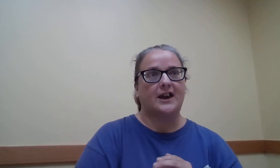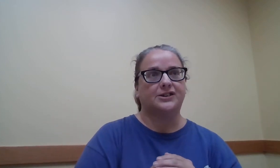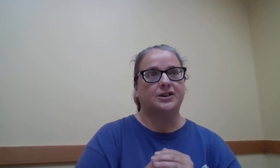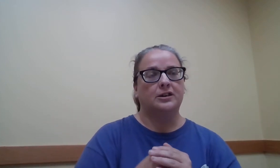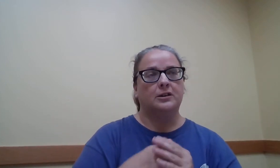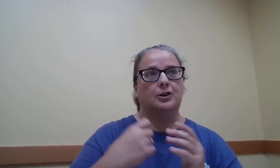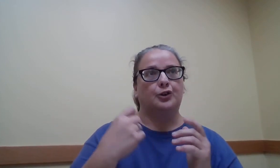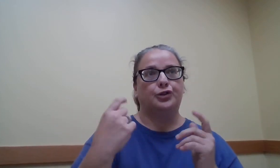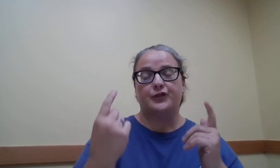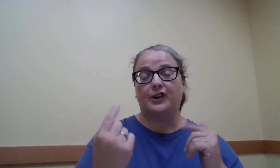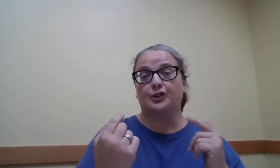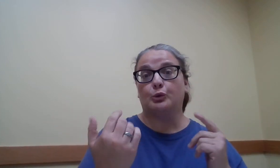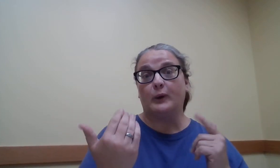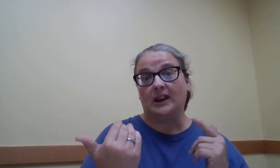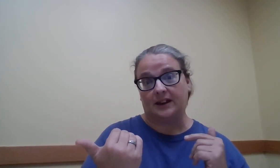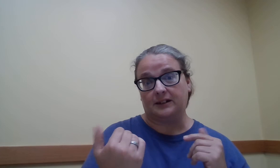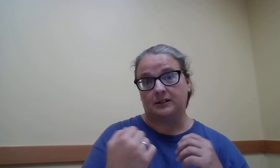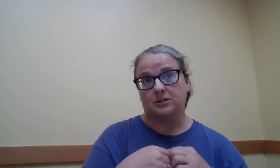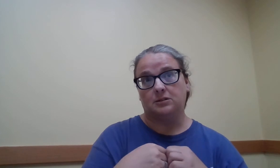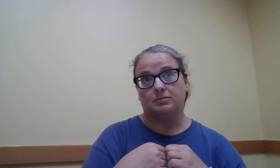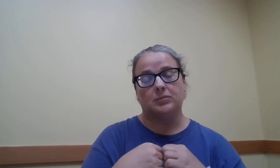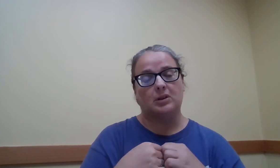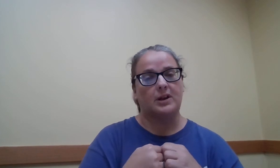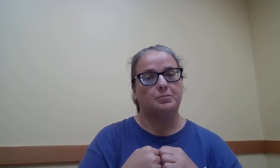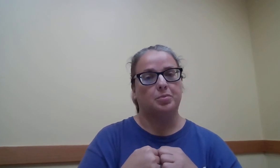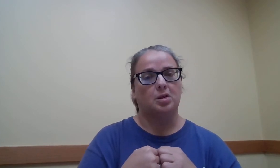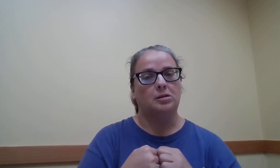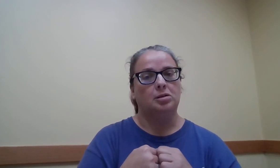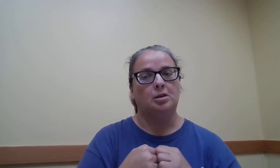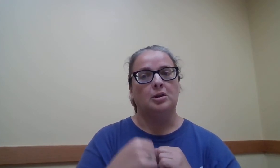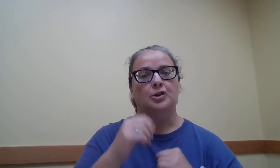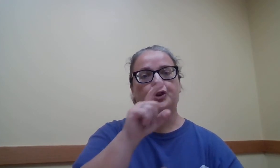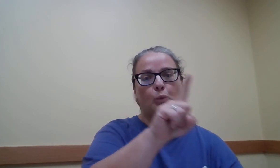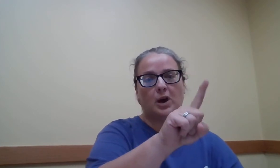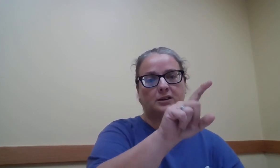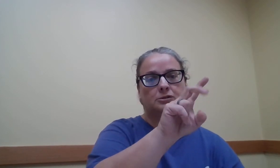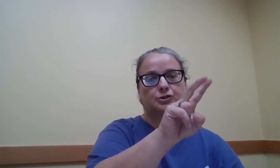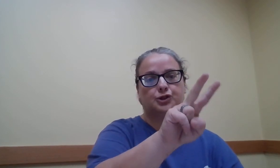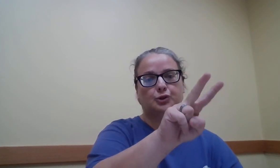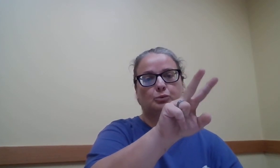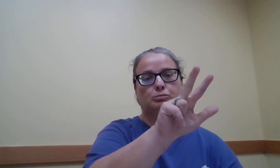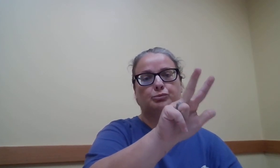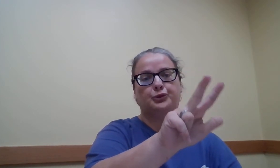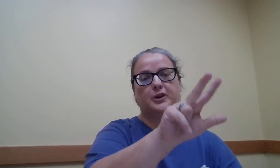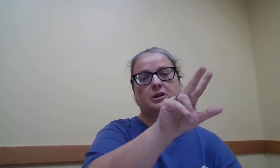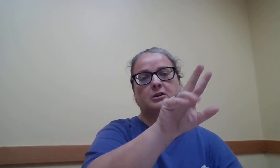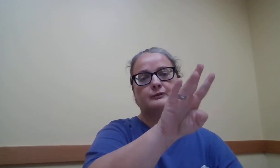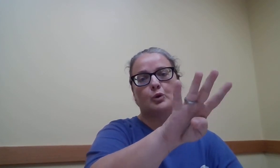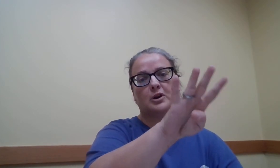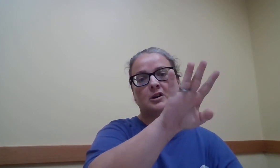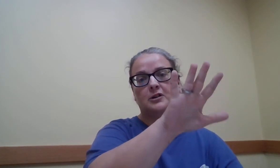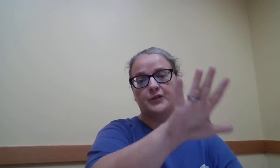that the fingers are wiggling, okay? So 1, 2, 3, 4,